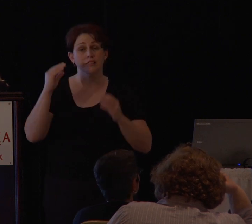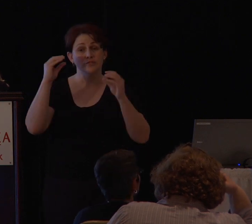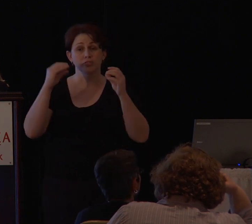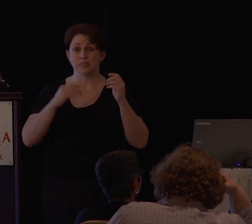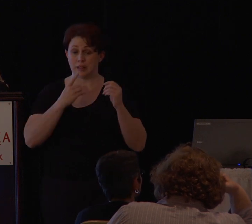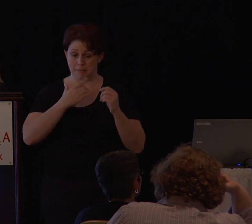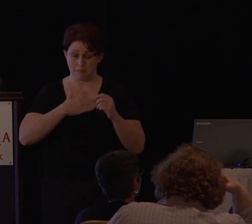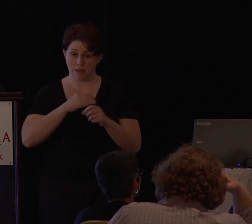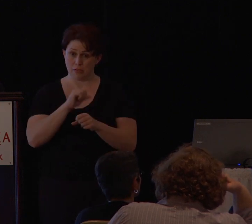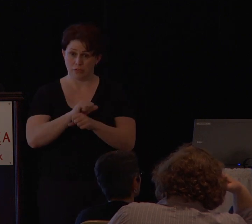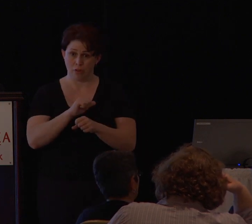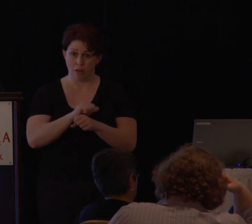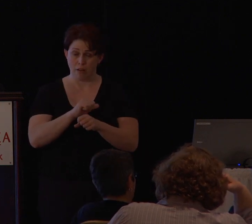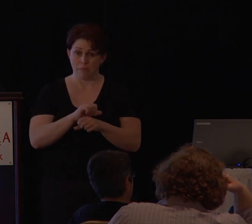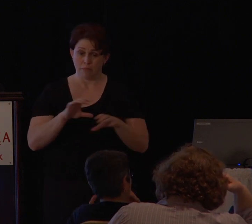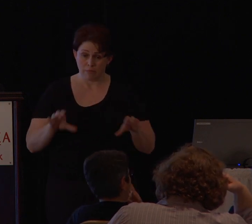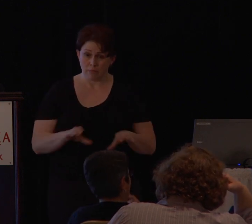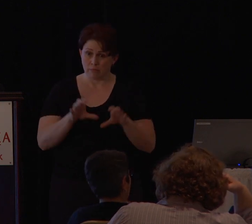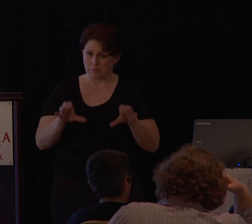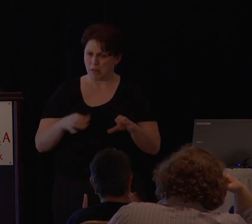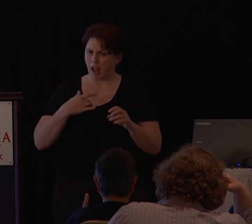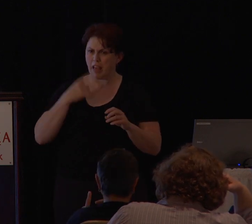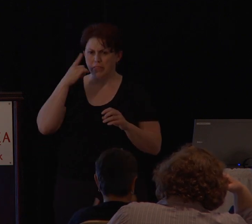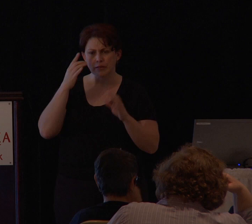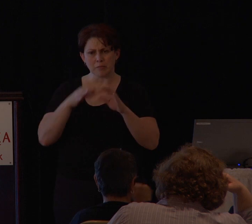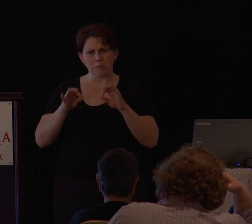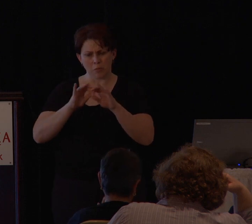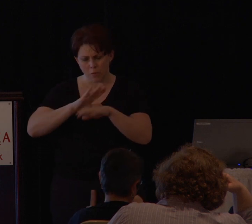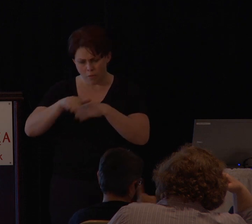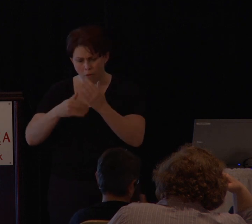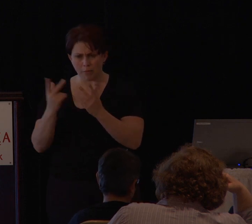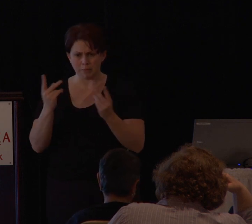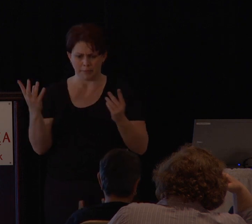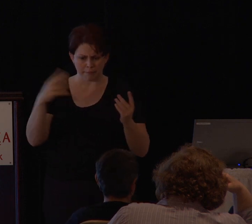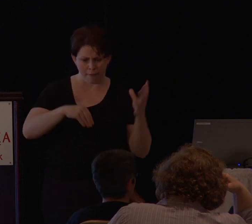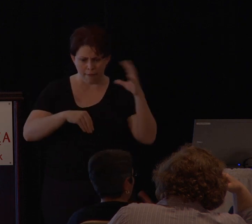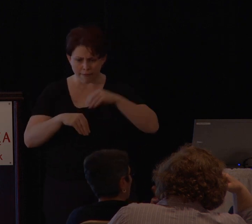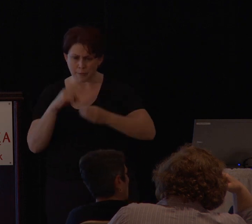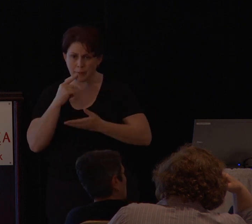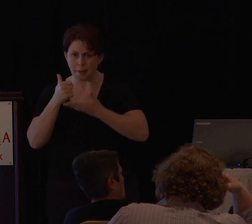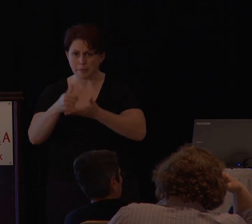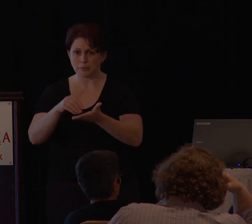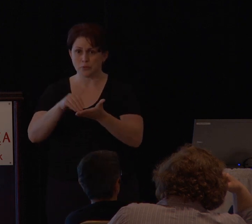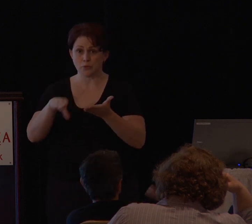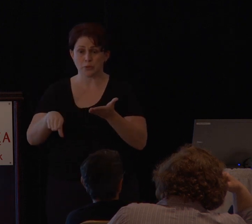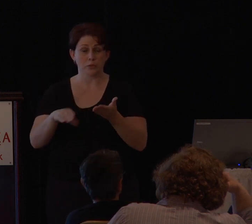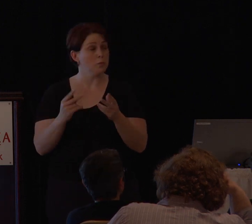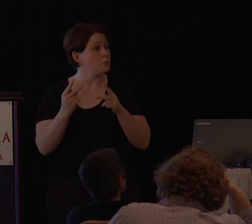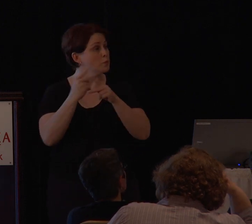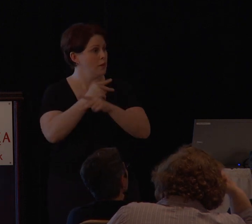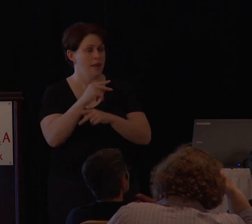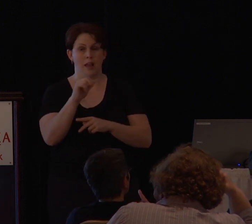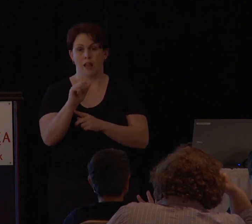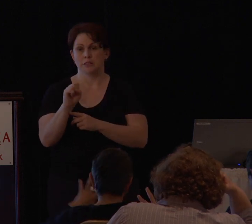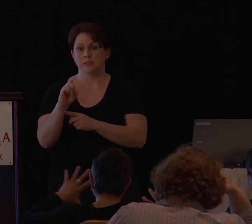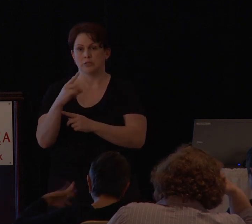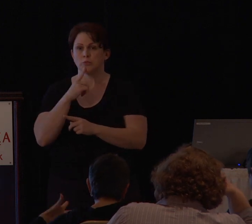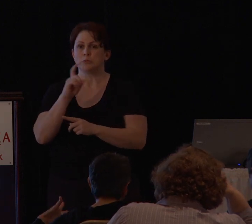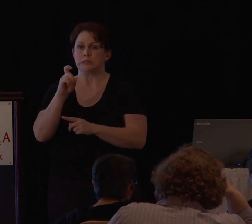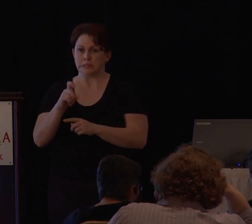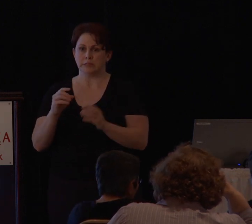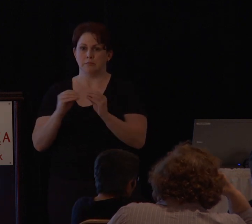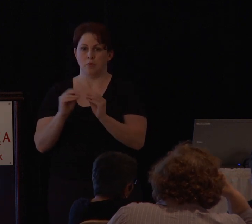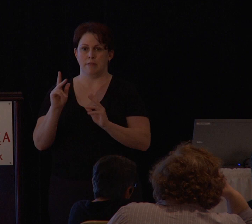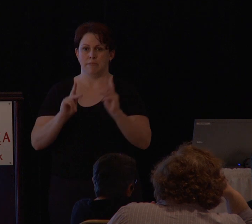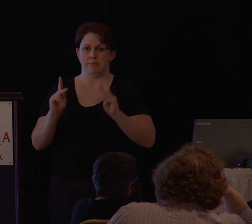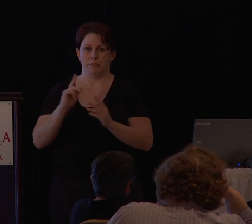just never seen a disability where you need everyone's input. And I think that's so important, that you draw on other people's experiences,